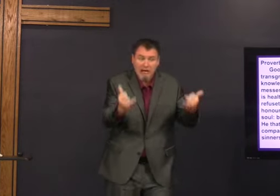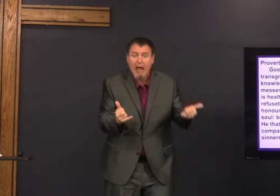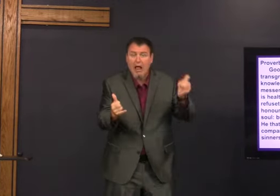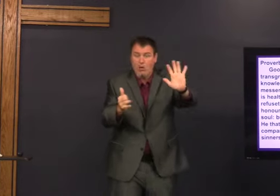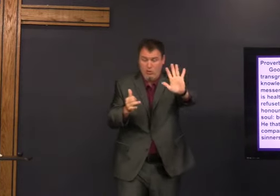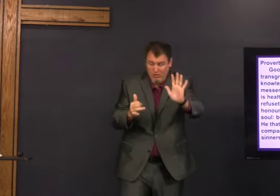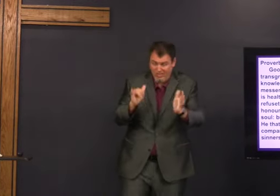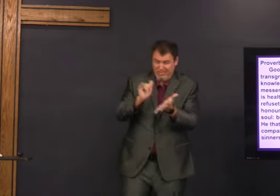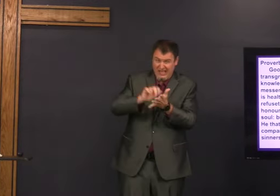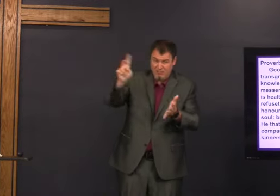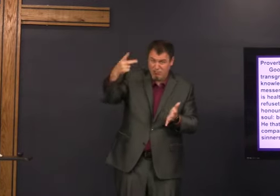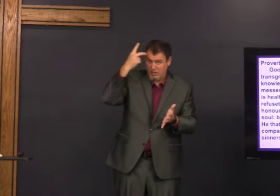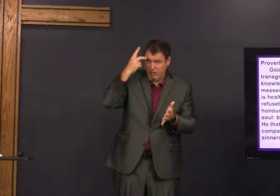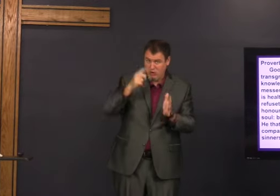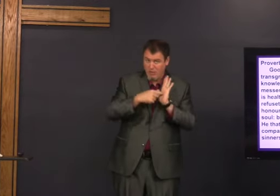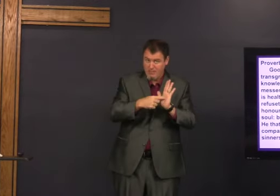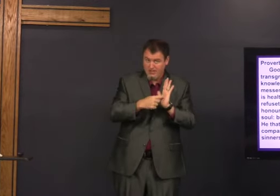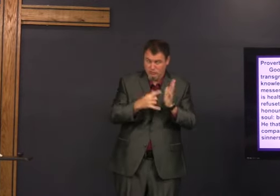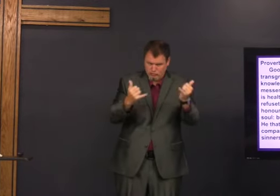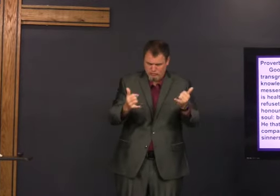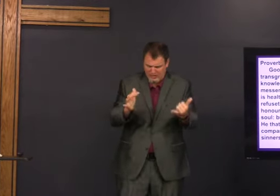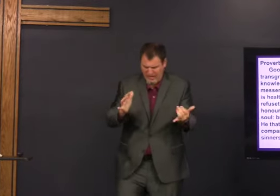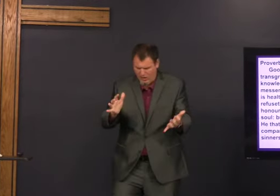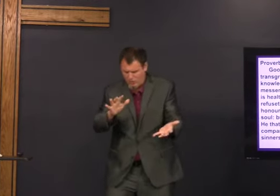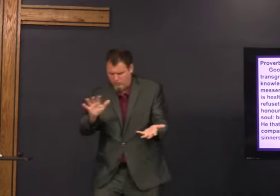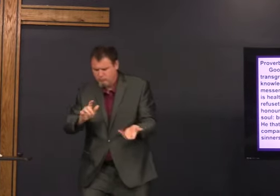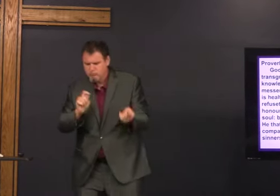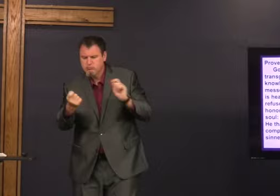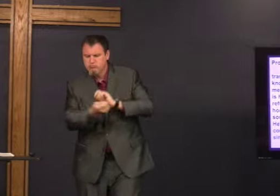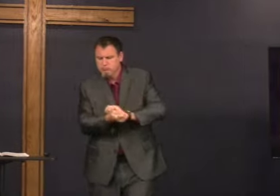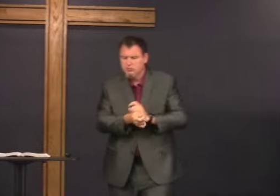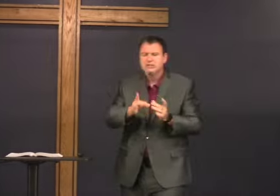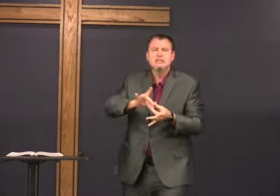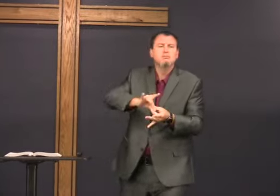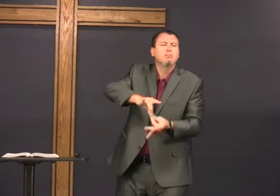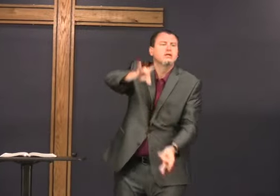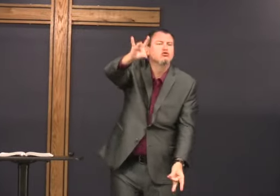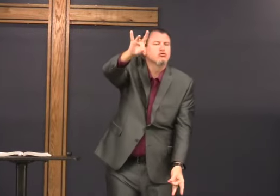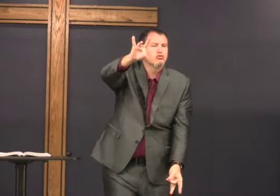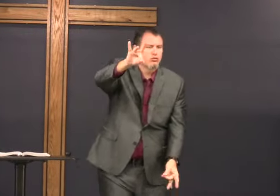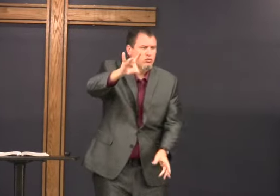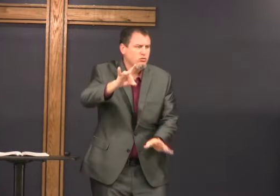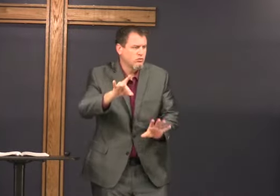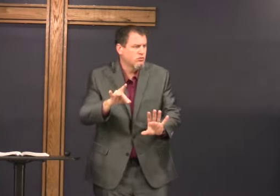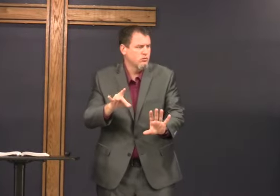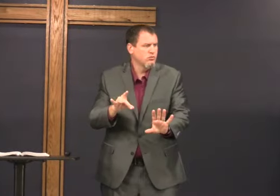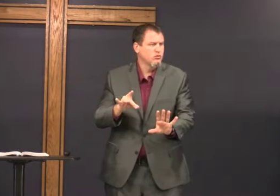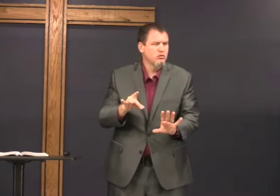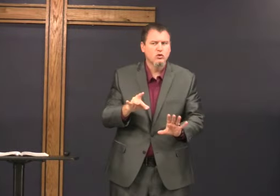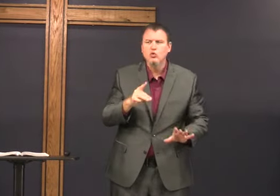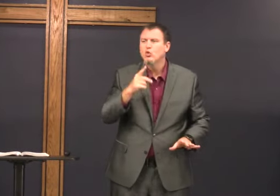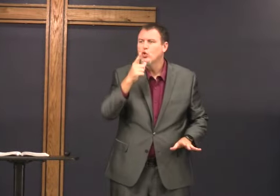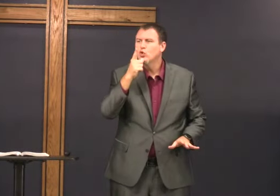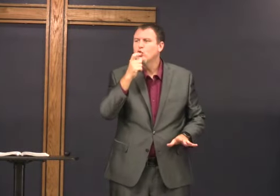faithful. A faithful messenger. So that's political. Now let's think about